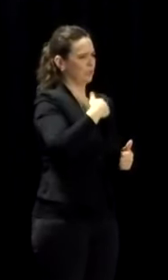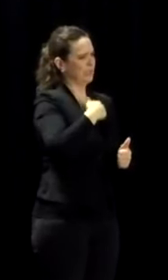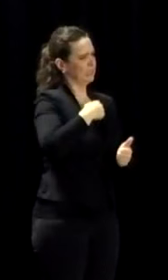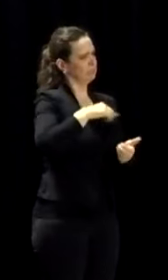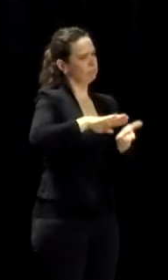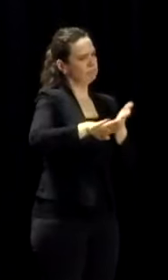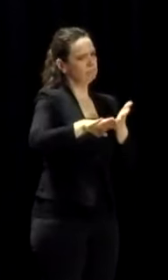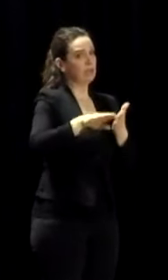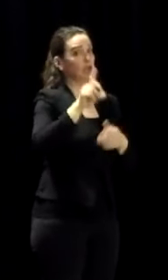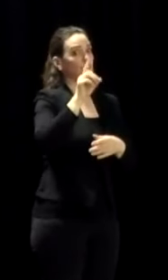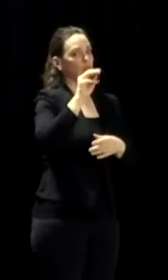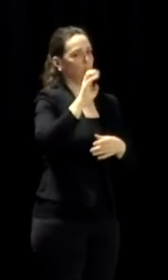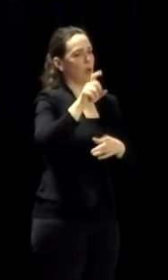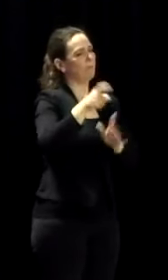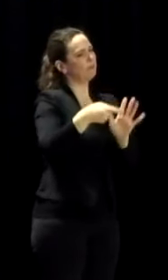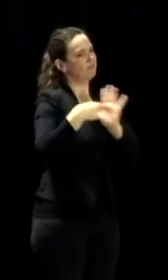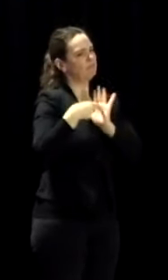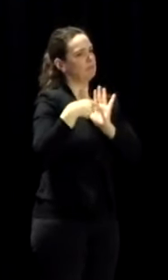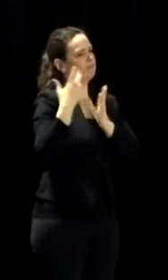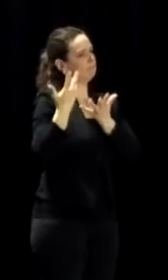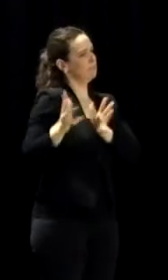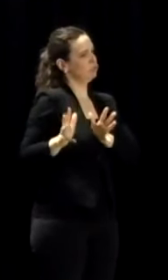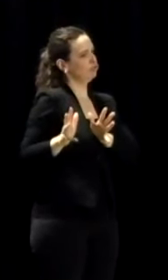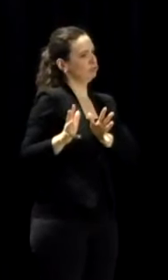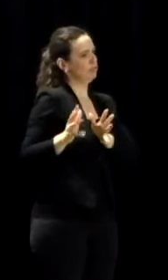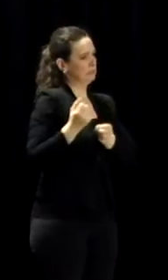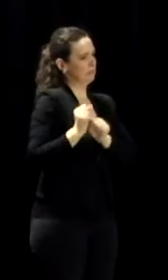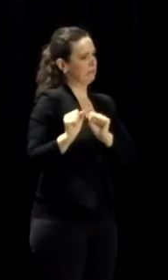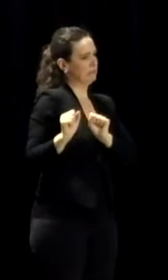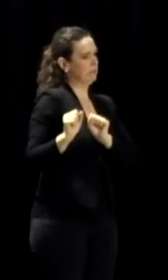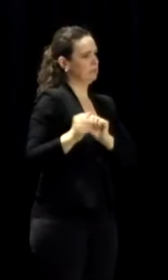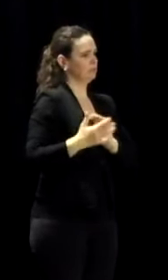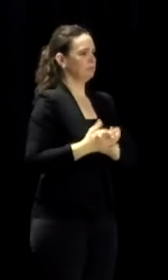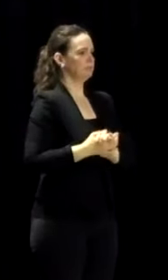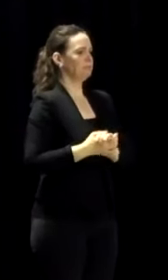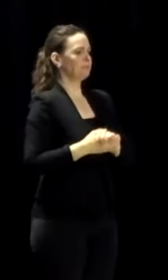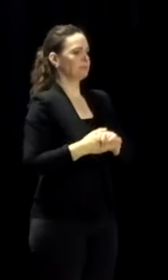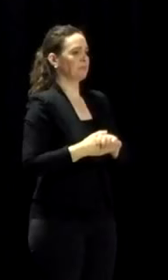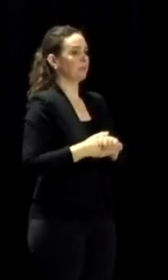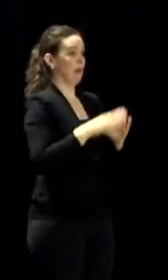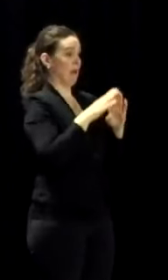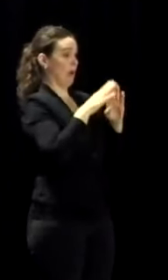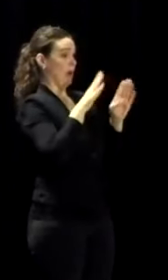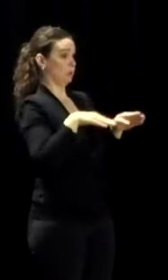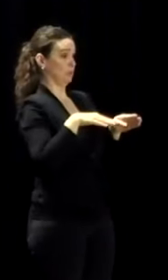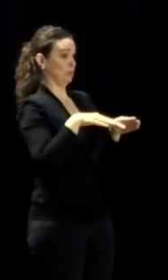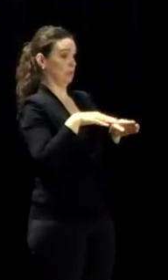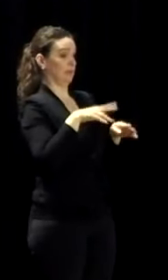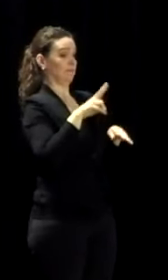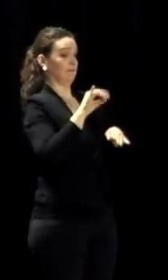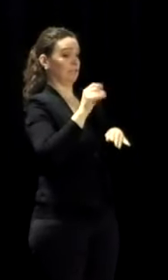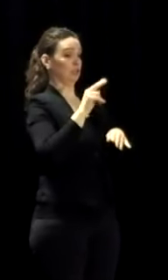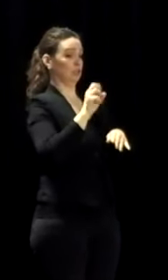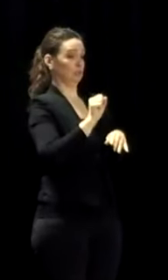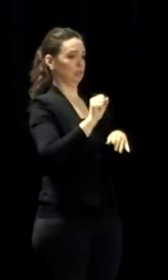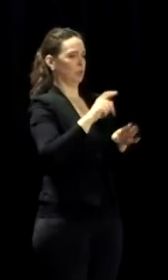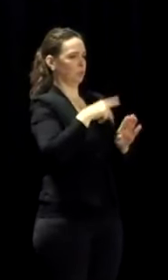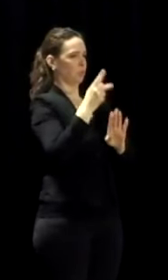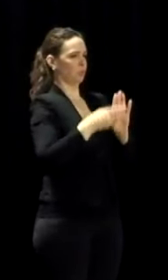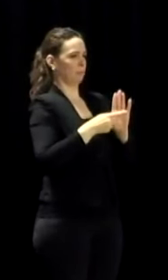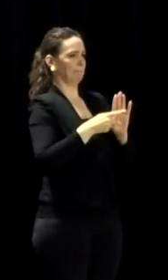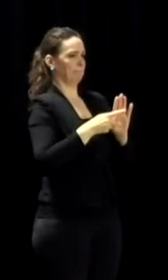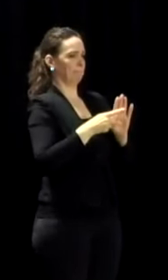being where it is right now. And certainly I think the Housing Visions qualifies for the exemption as well. I know you talked about rumors and tips,